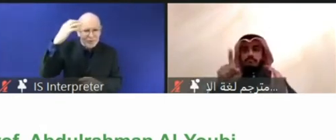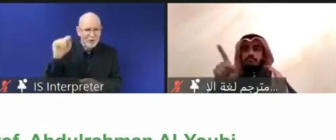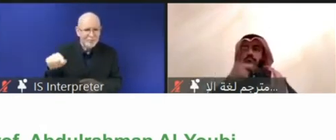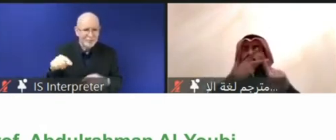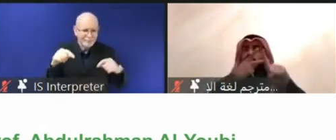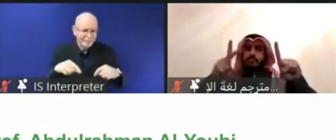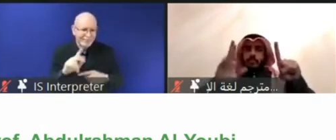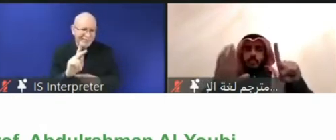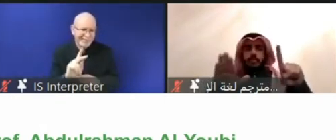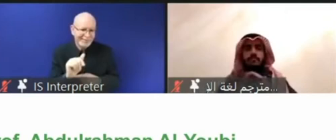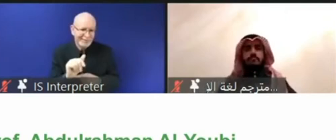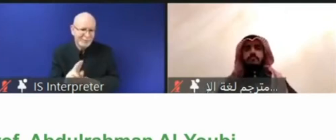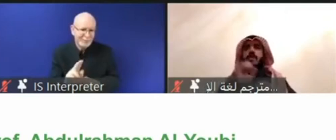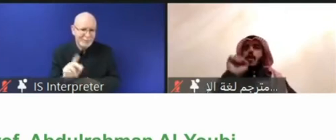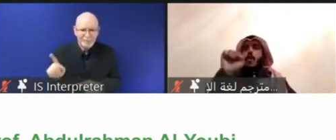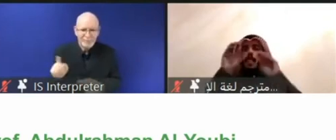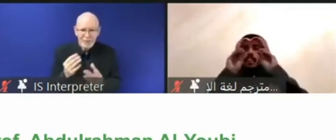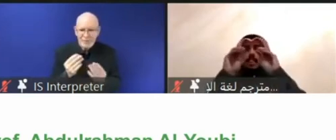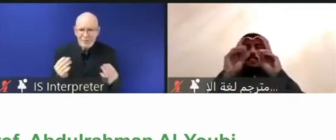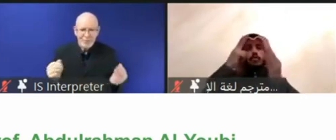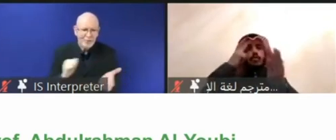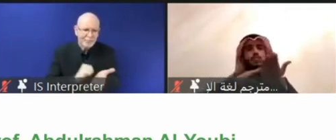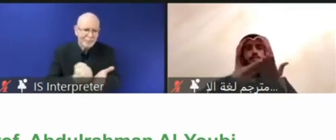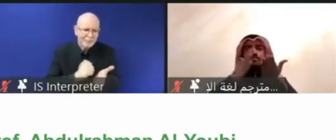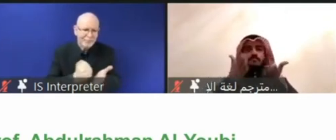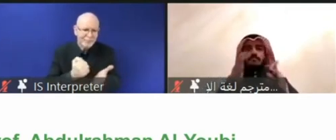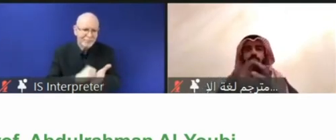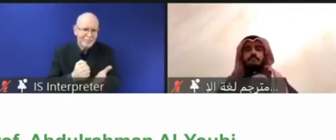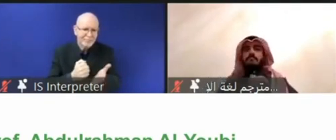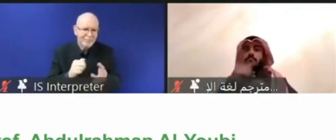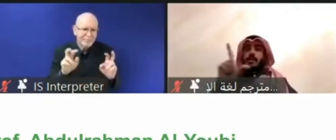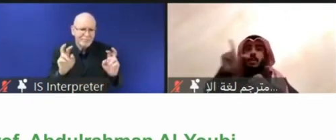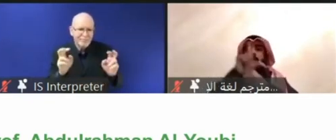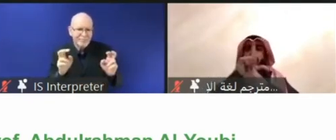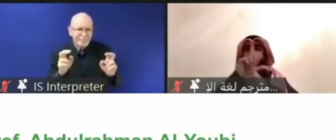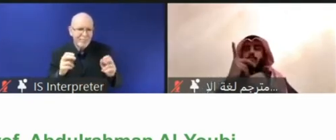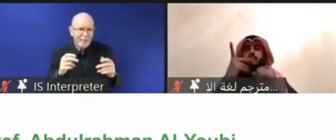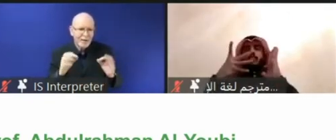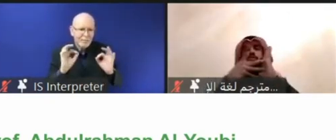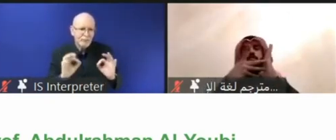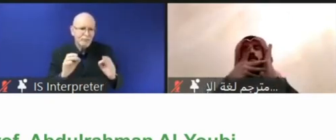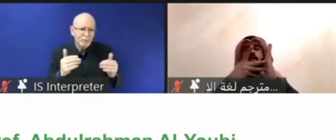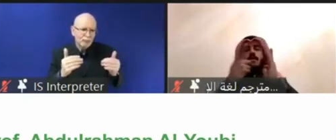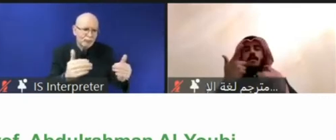of deaf education in the kingdom. He is the president of KAU since